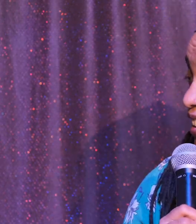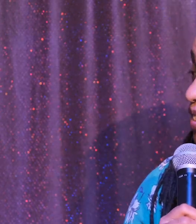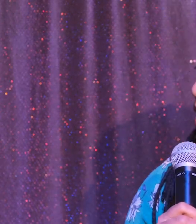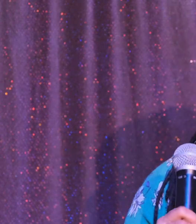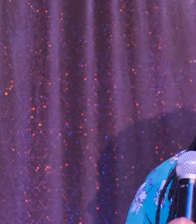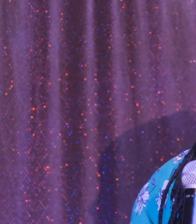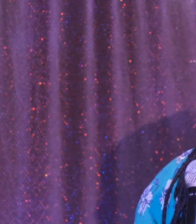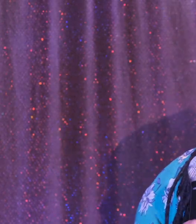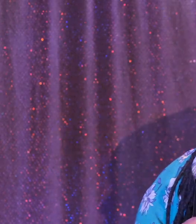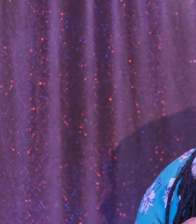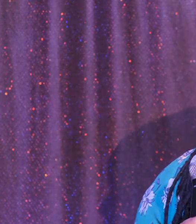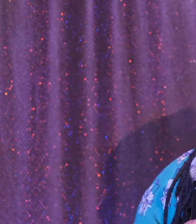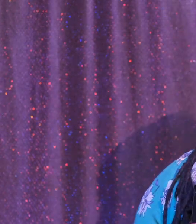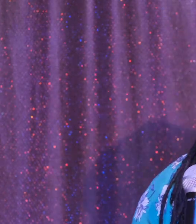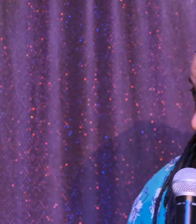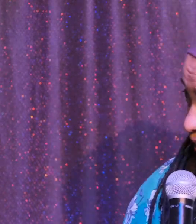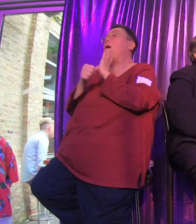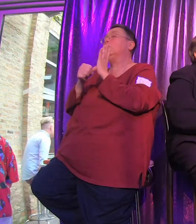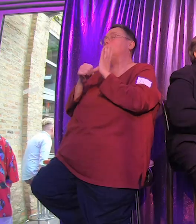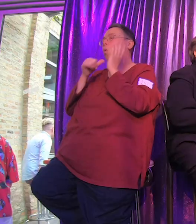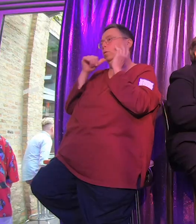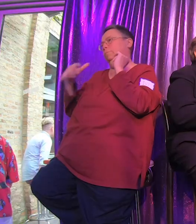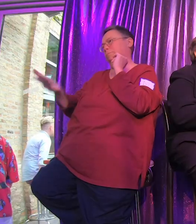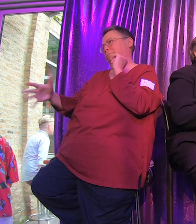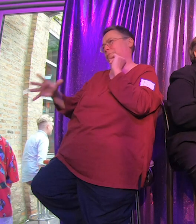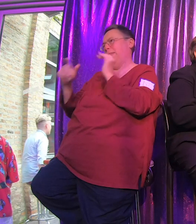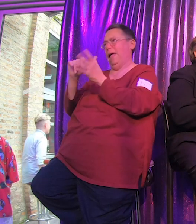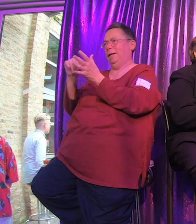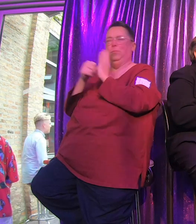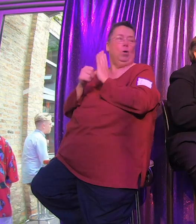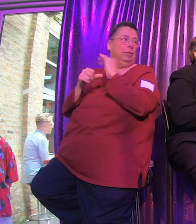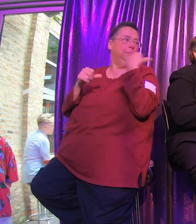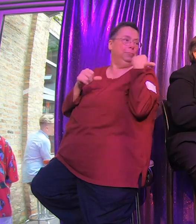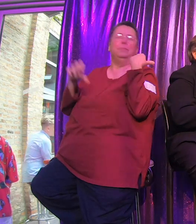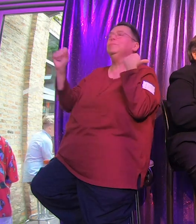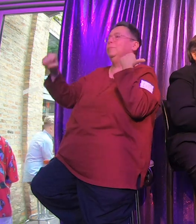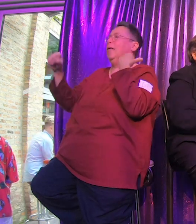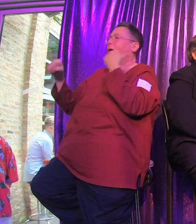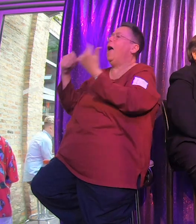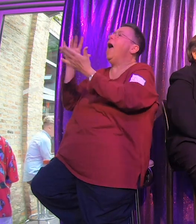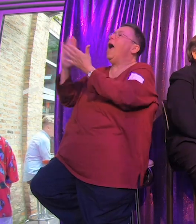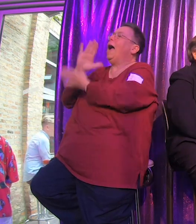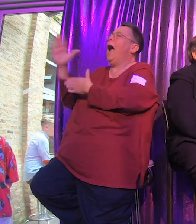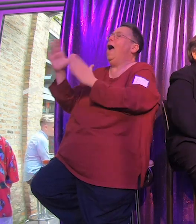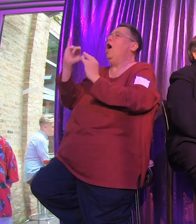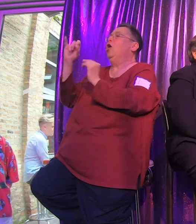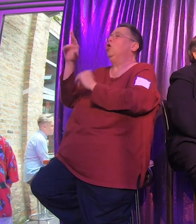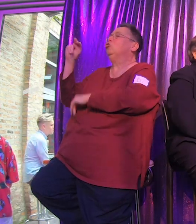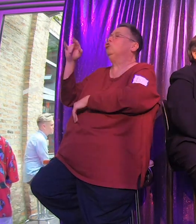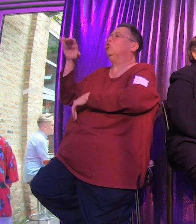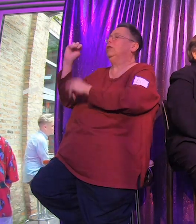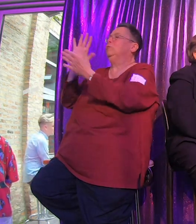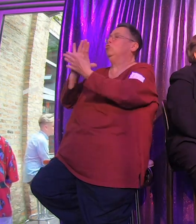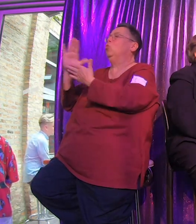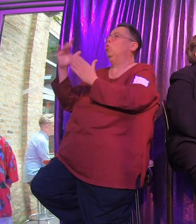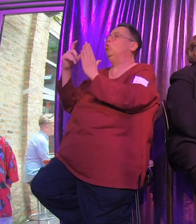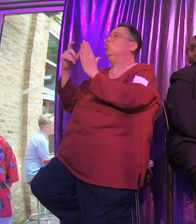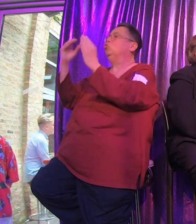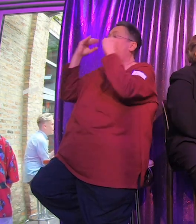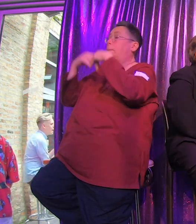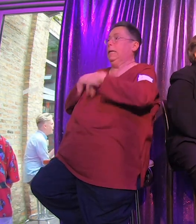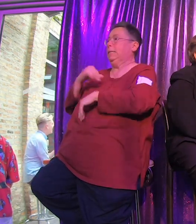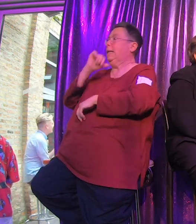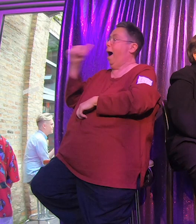that they were impressed with or not. Yeah, journalism school taught me what not to be. You were openly